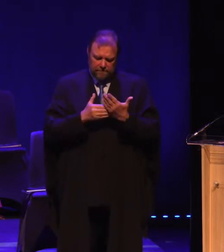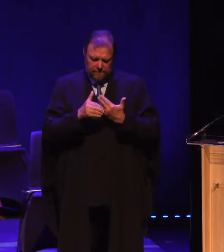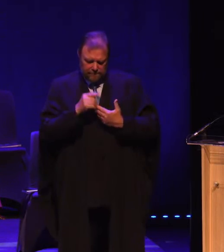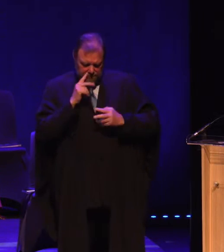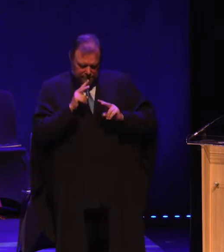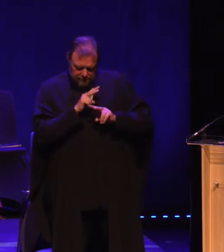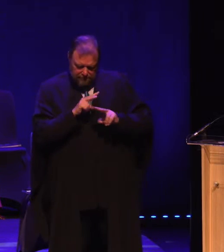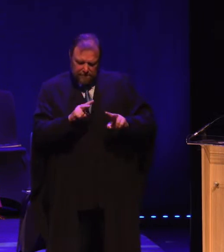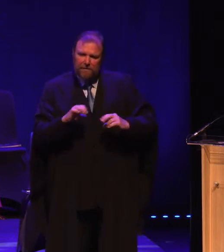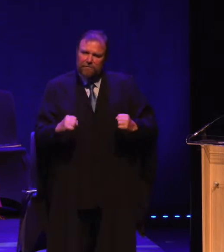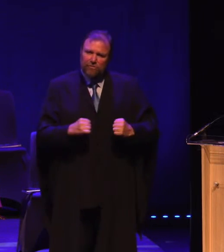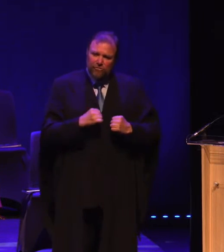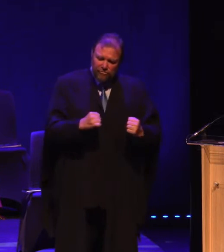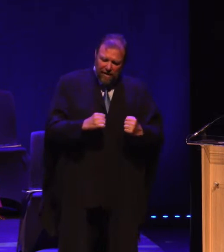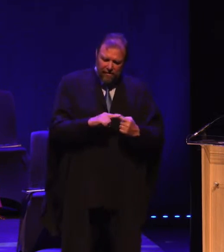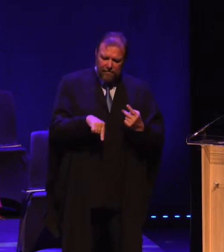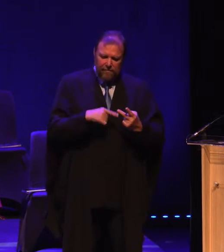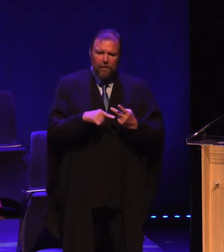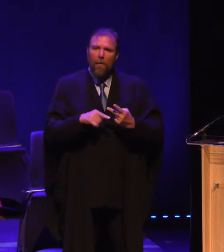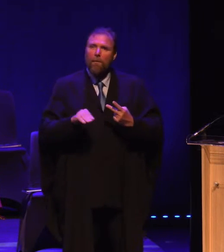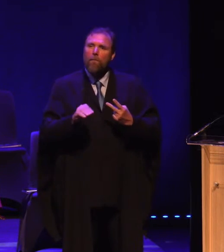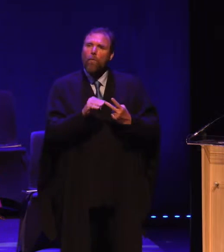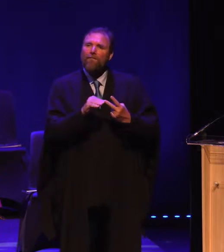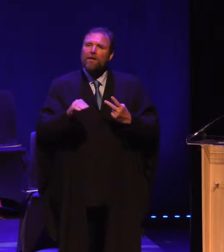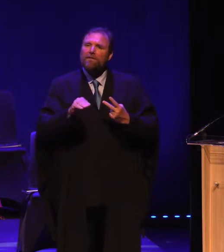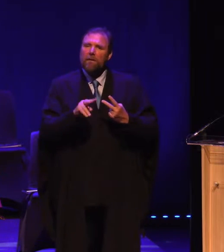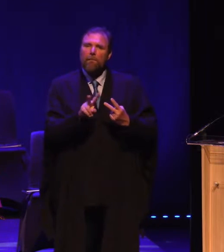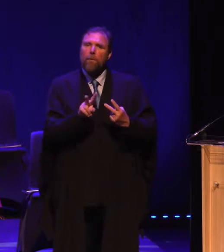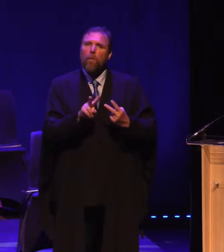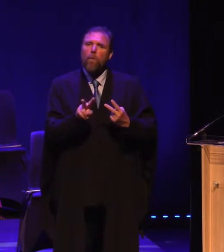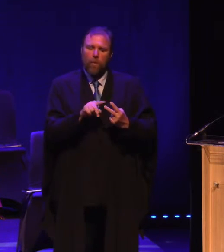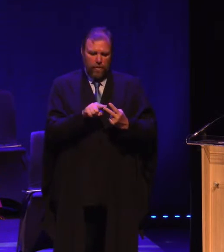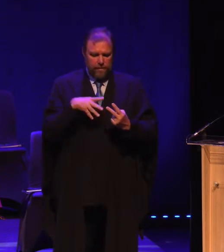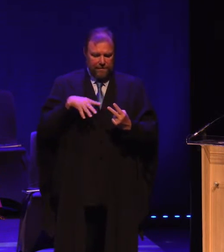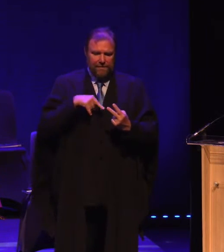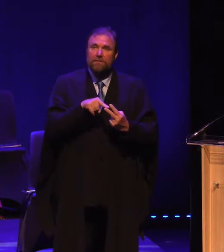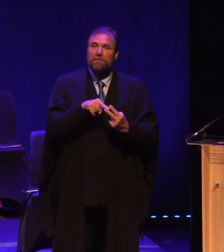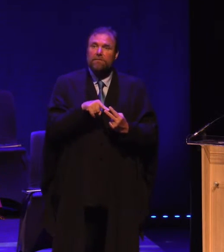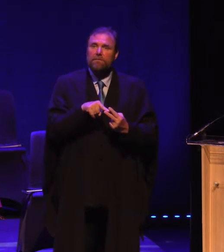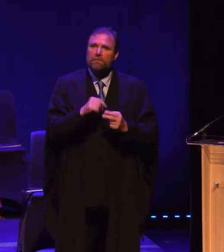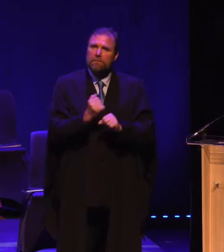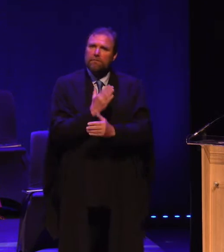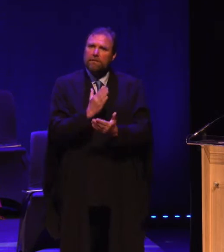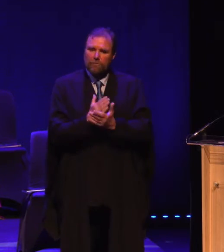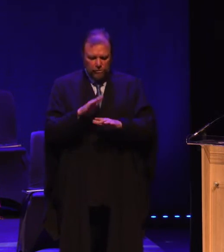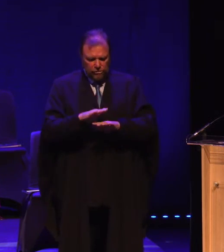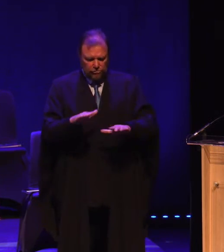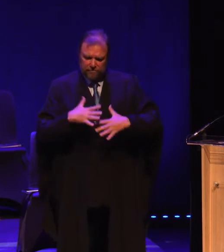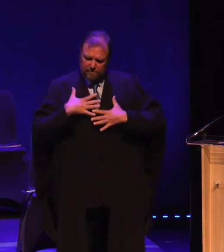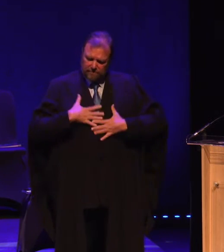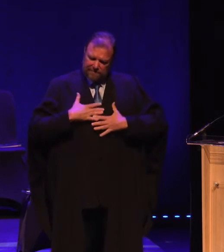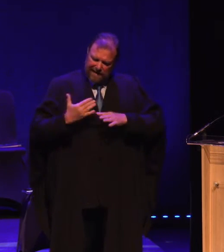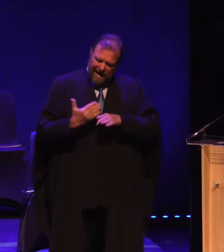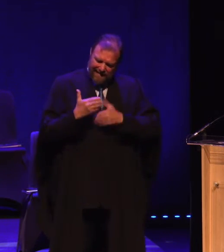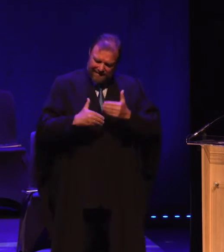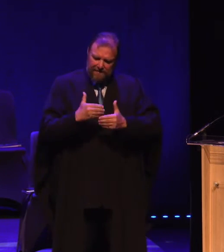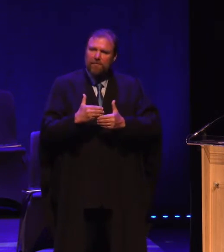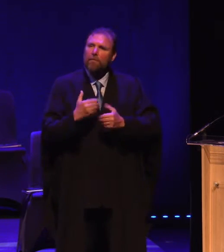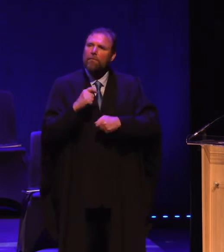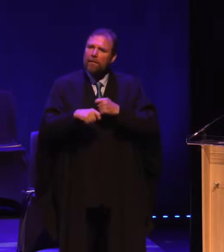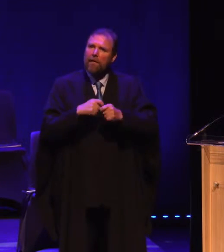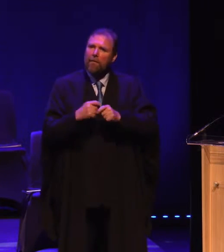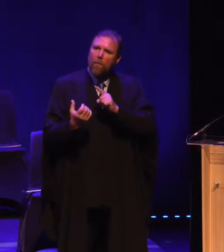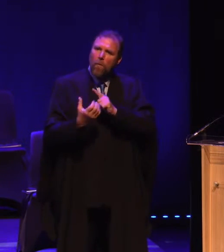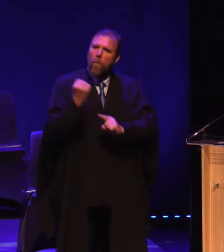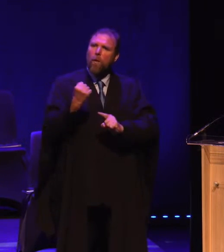and movement skills were important in enabling children to be physically active and those who take part in sport to succeed and to avoid